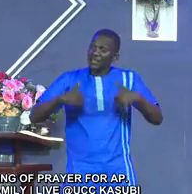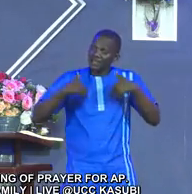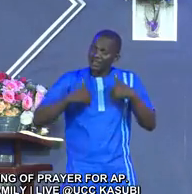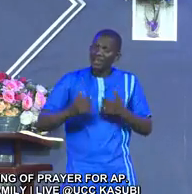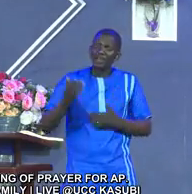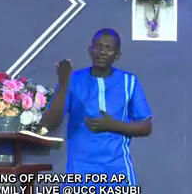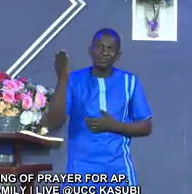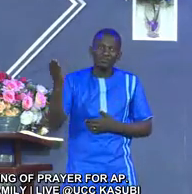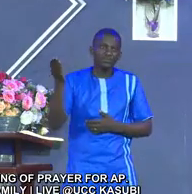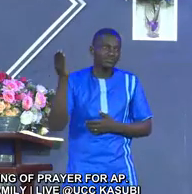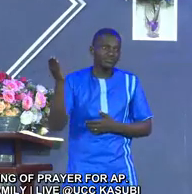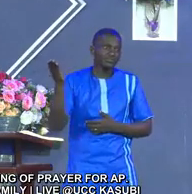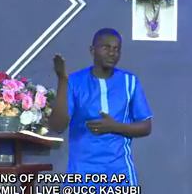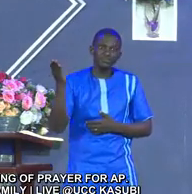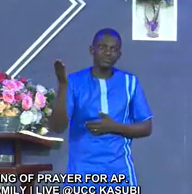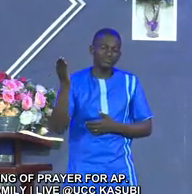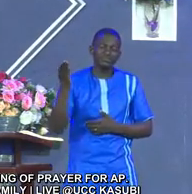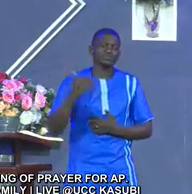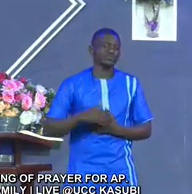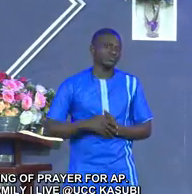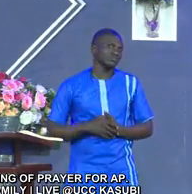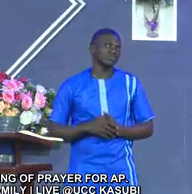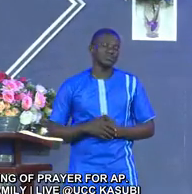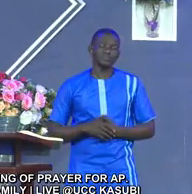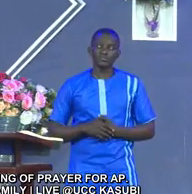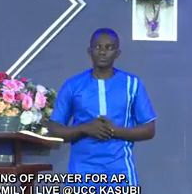to there, she still lives.